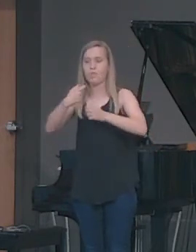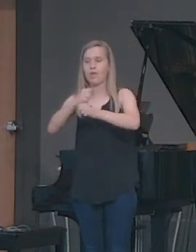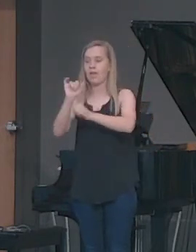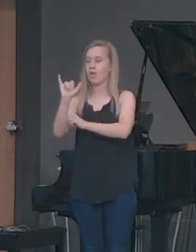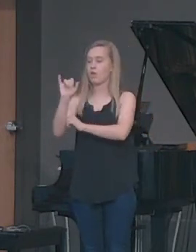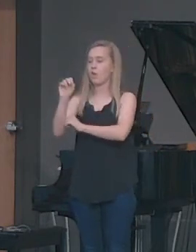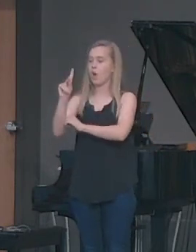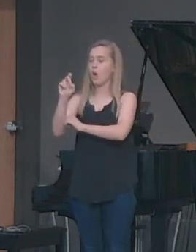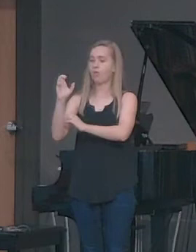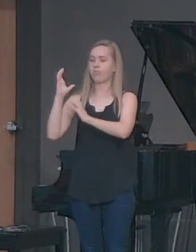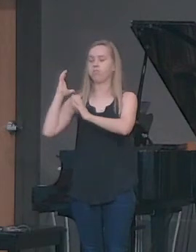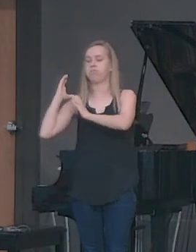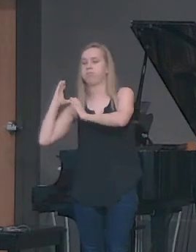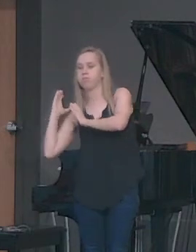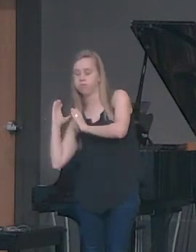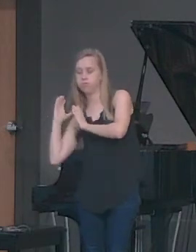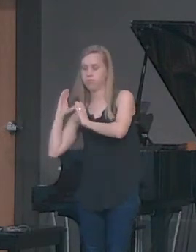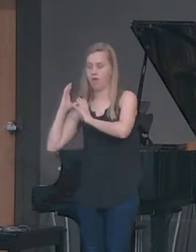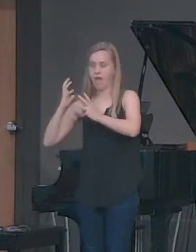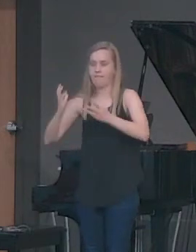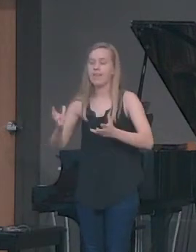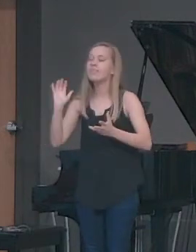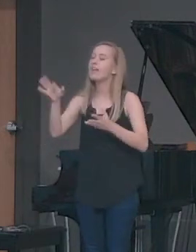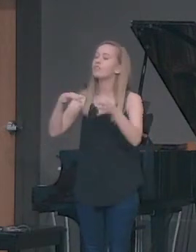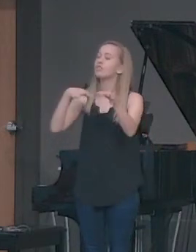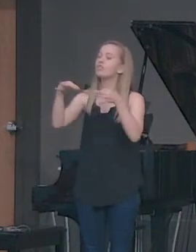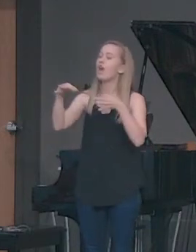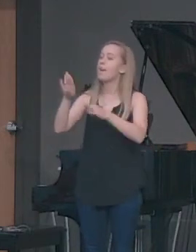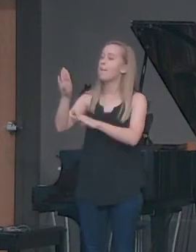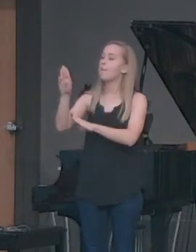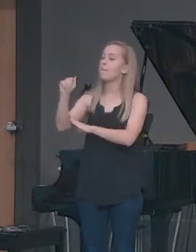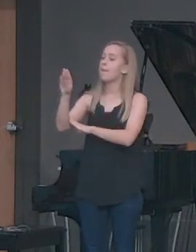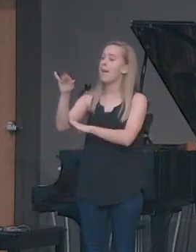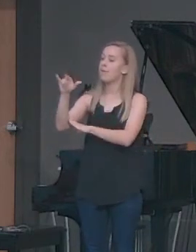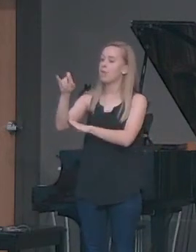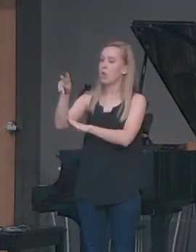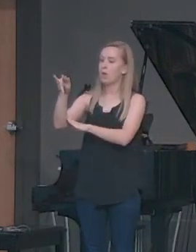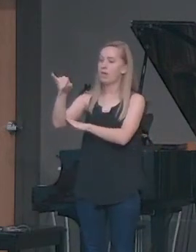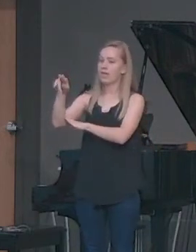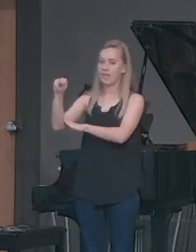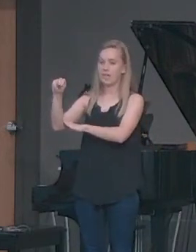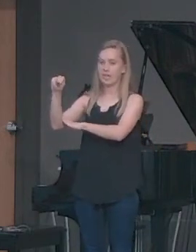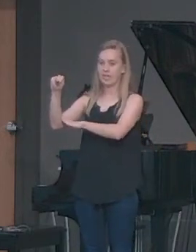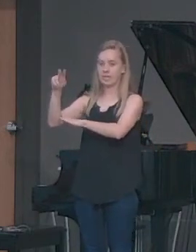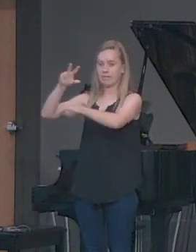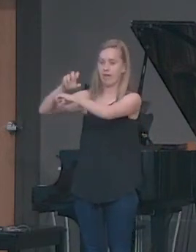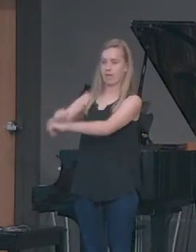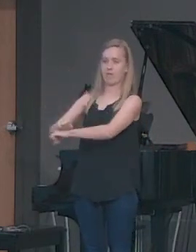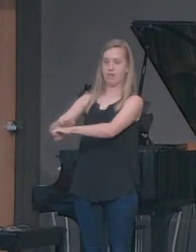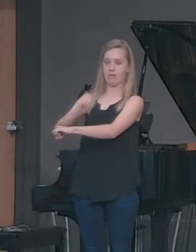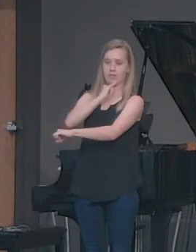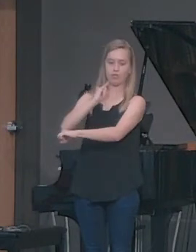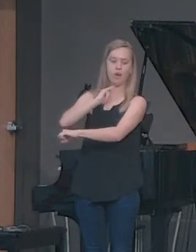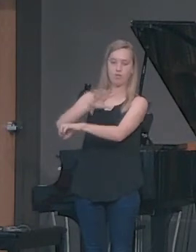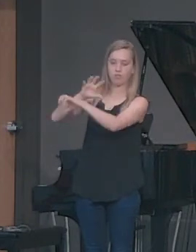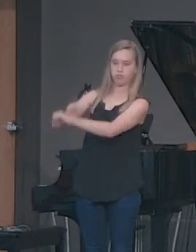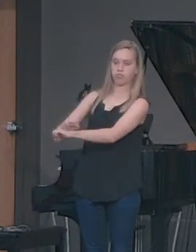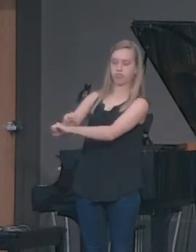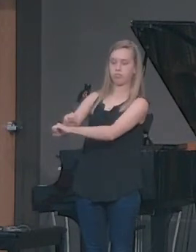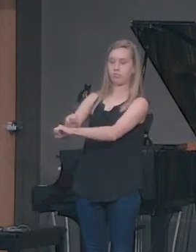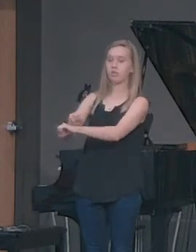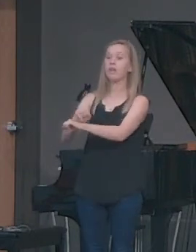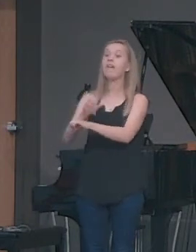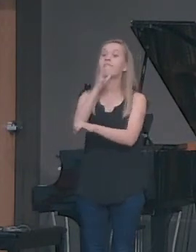heavy." This was a description of the Babylonian captivity experienced by Israel. Yokes were used